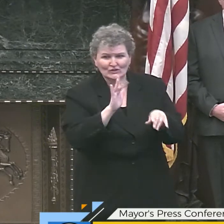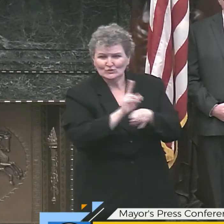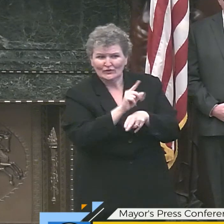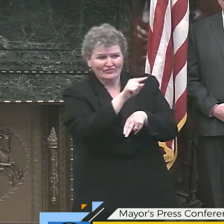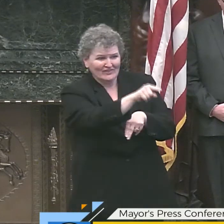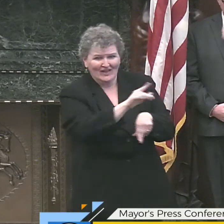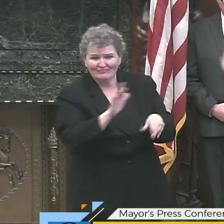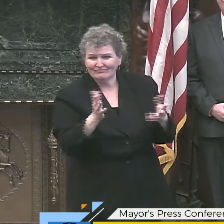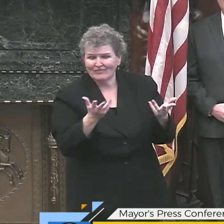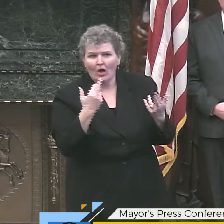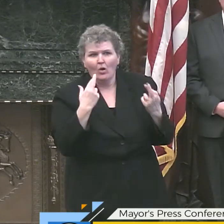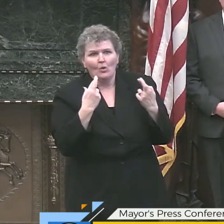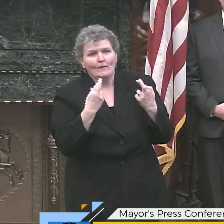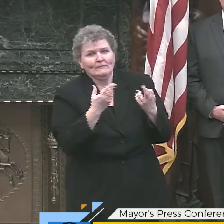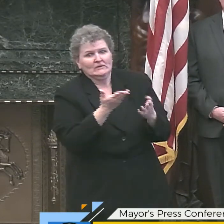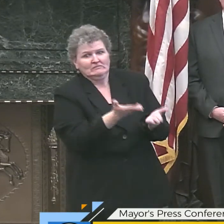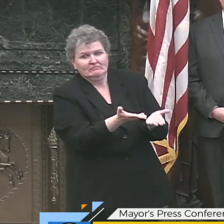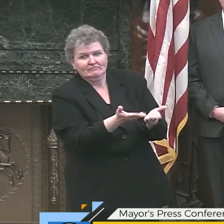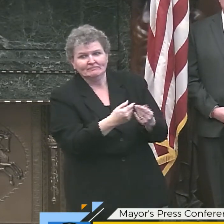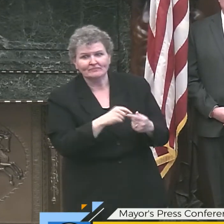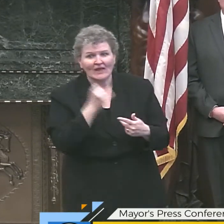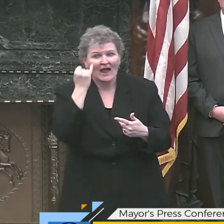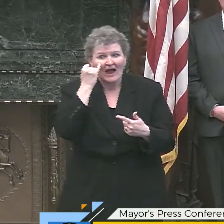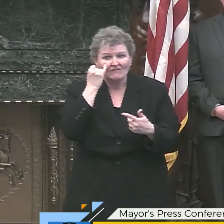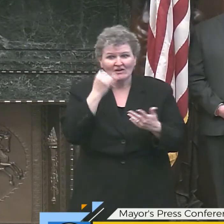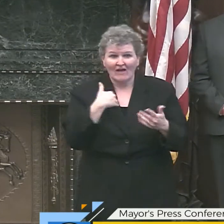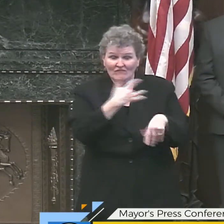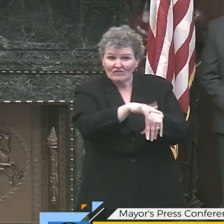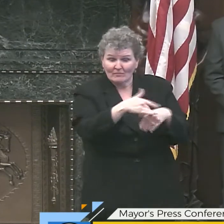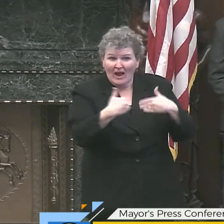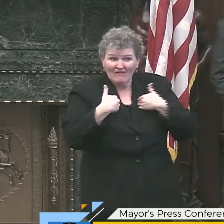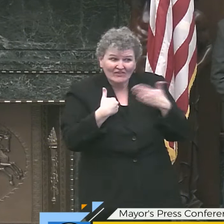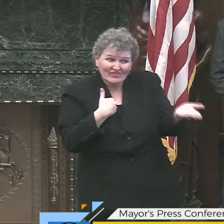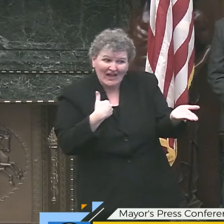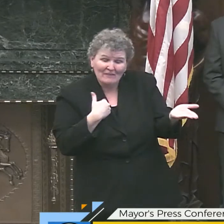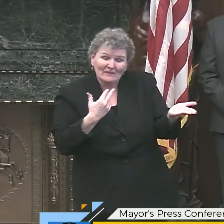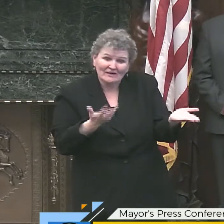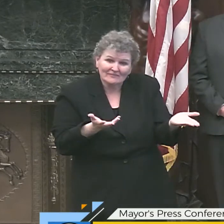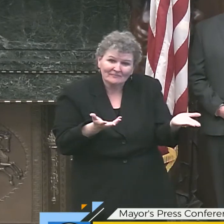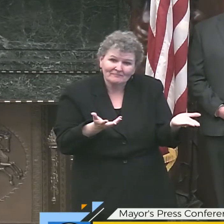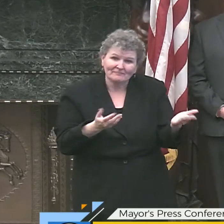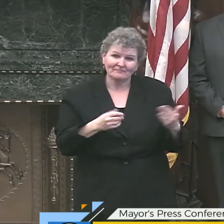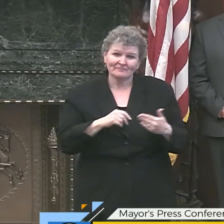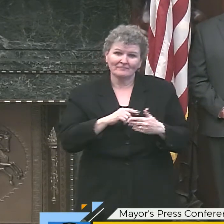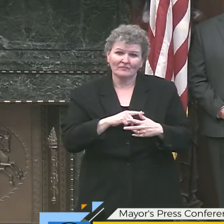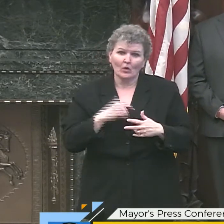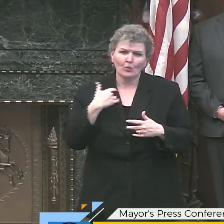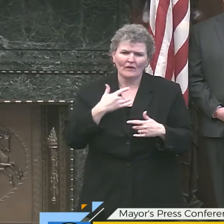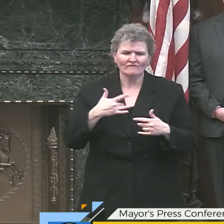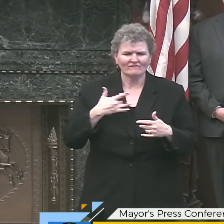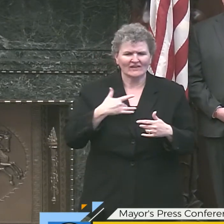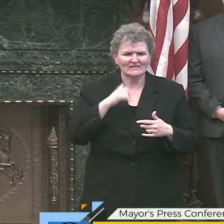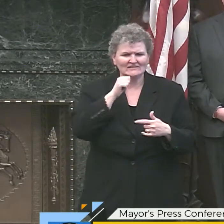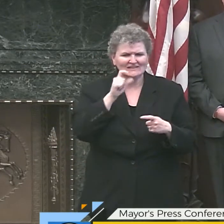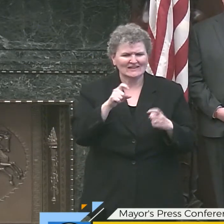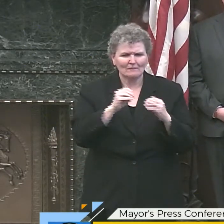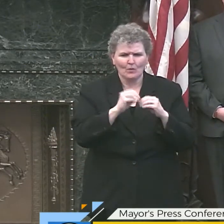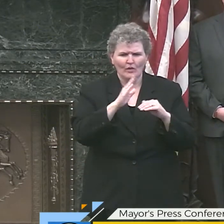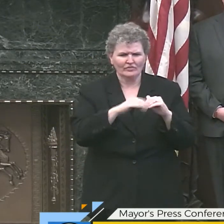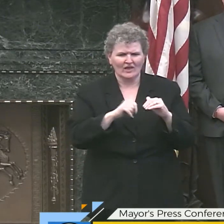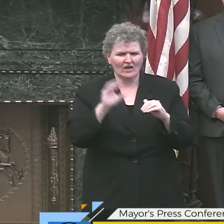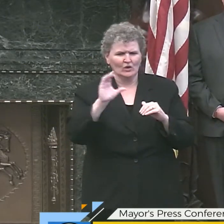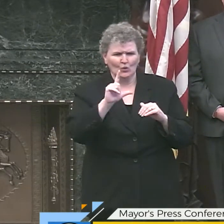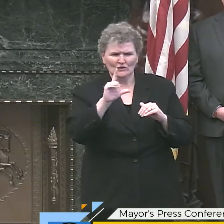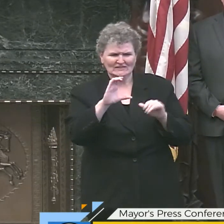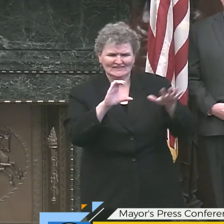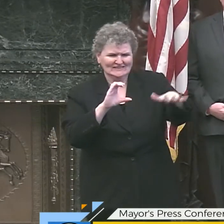do, we want to have that be available. If we do all of those steps, we think it's unlikely we'll need more than that, but we're going to watch this closely. Thank